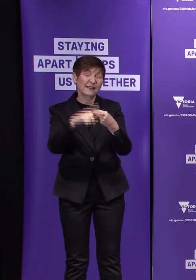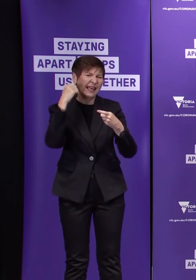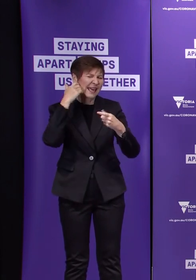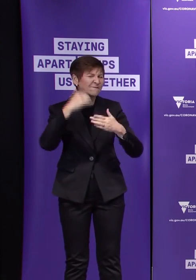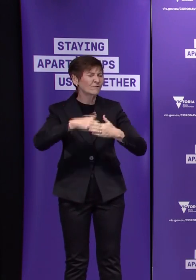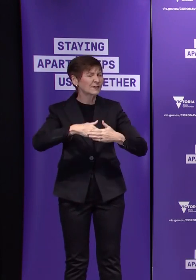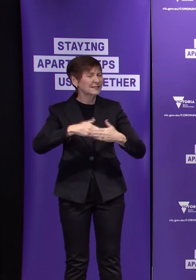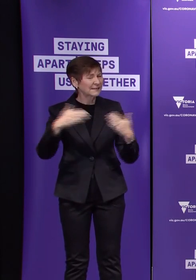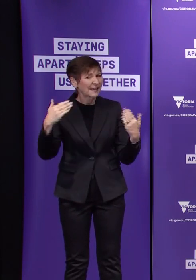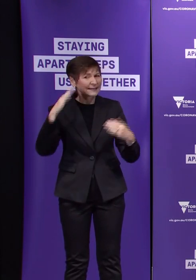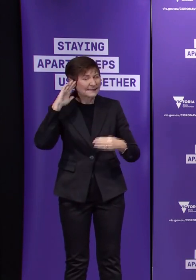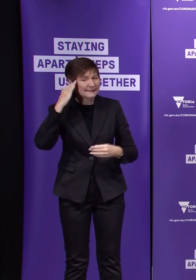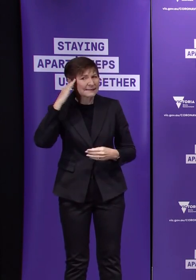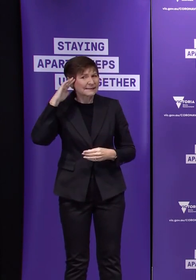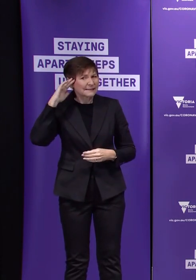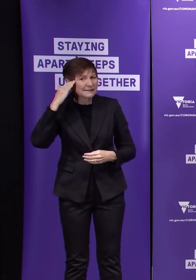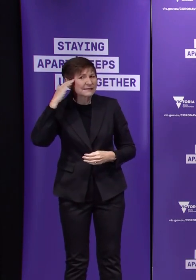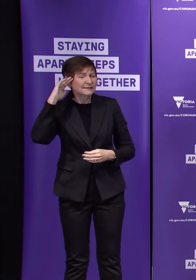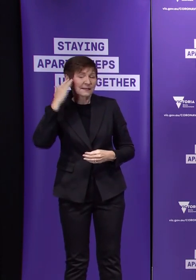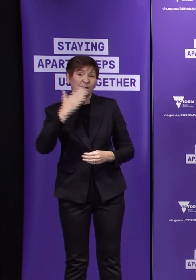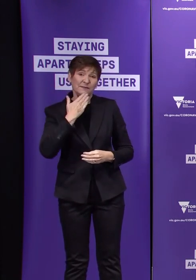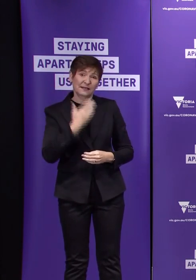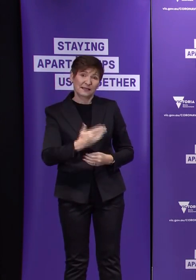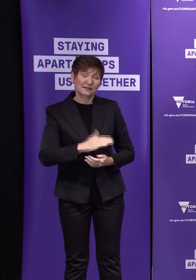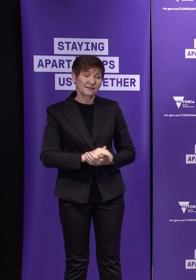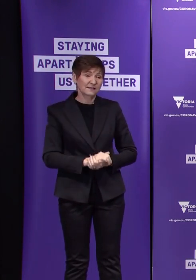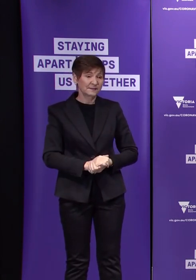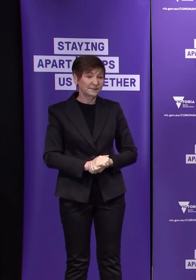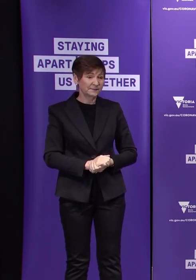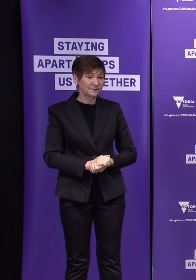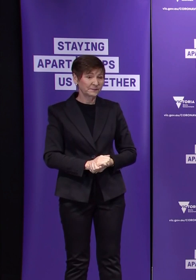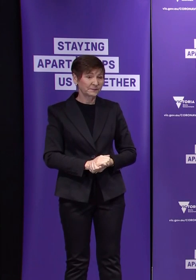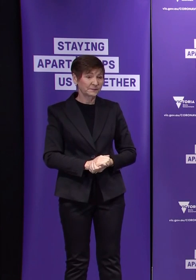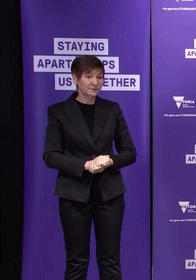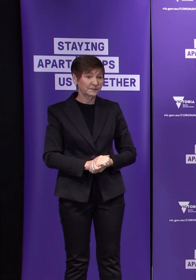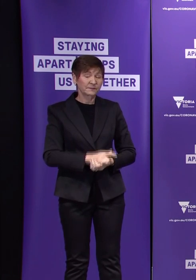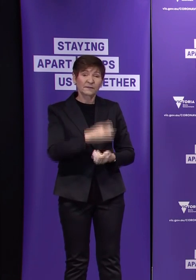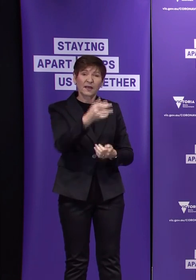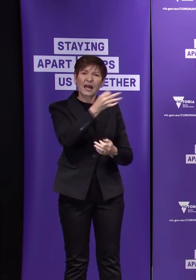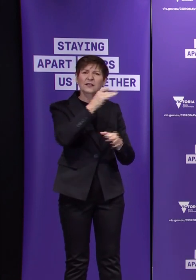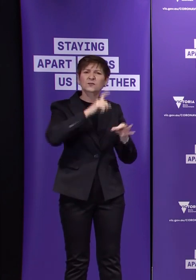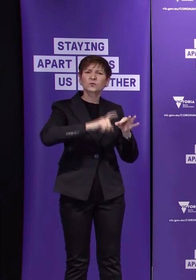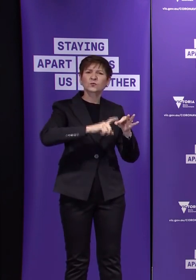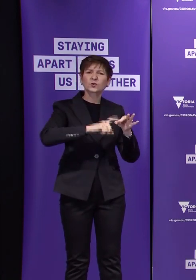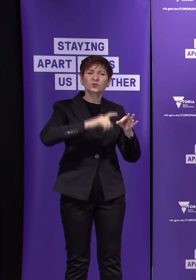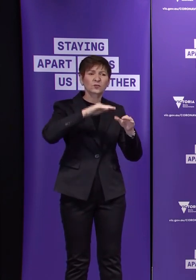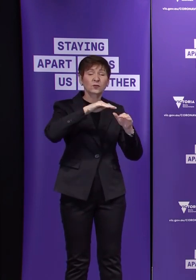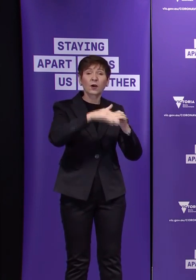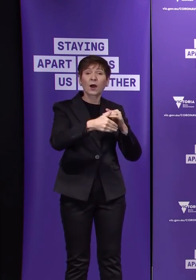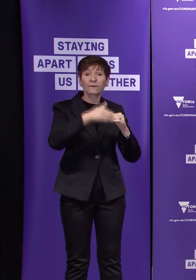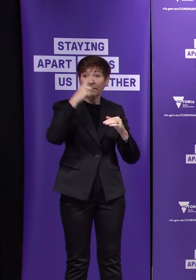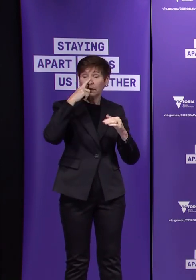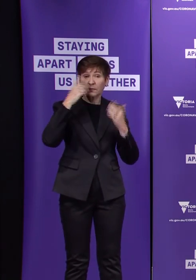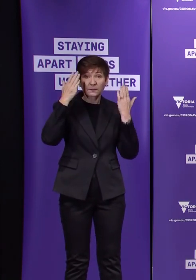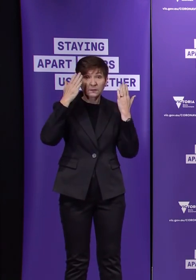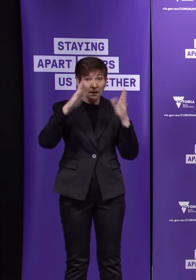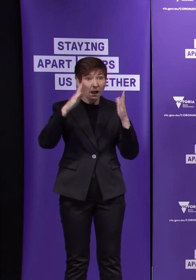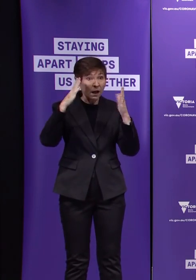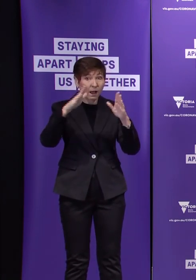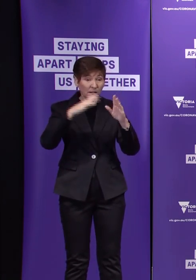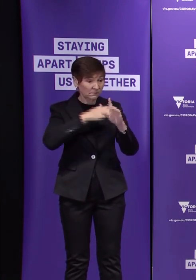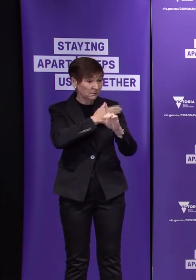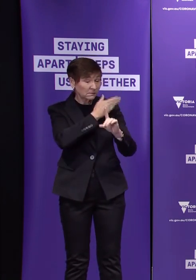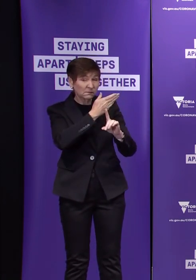day. Premier, we've now had more than 200 aged care residents die from coronavirus. Previously, you've